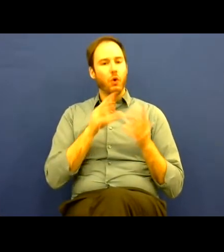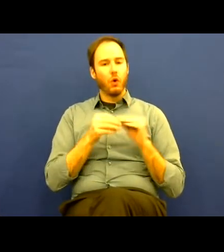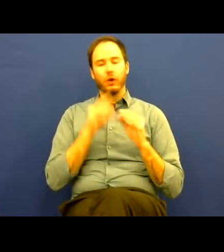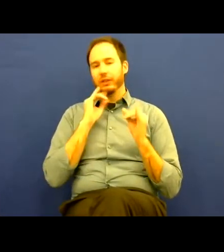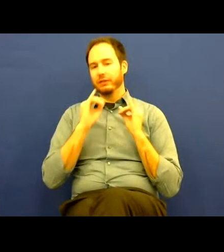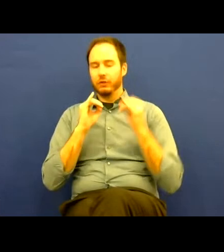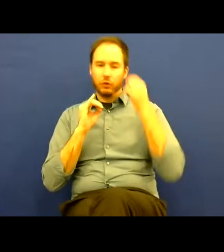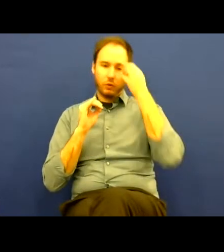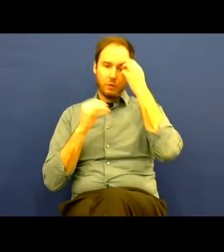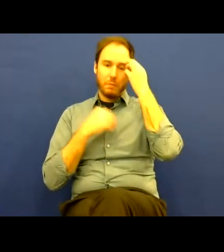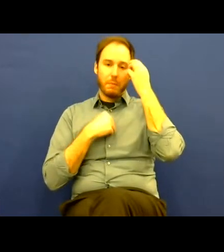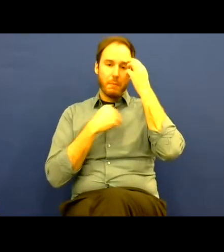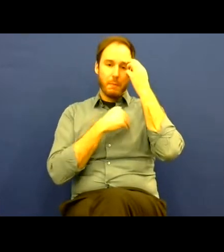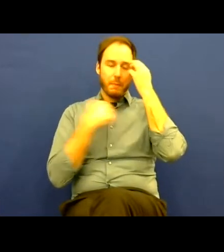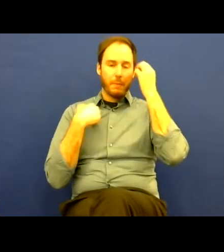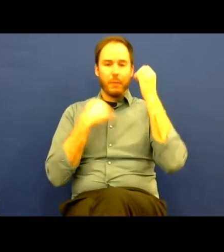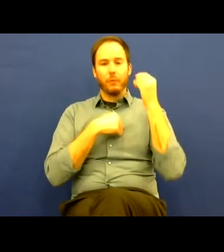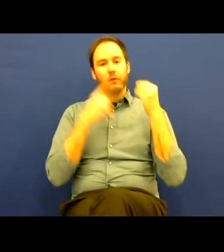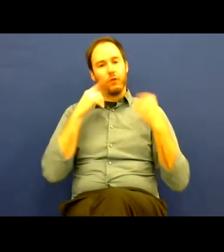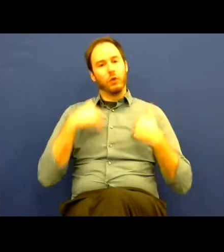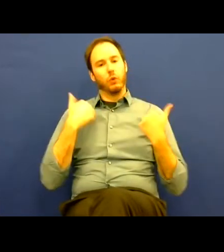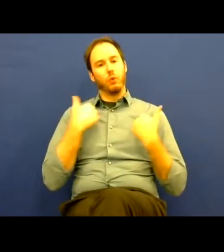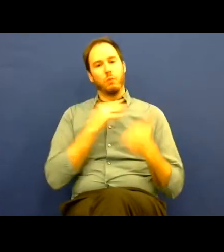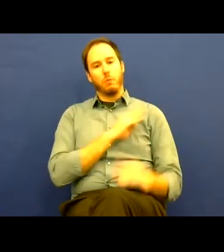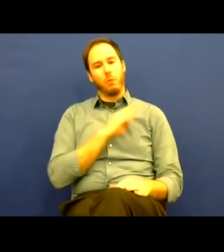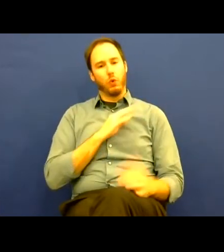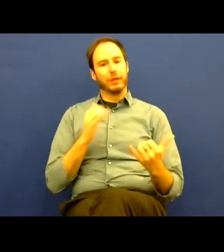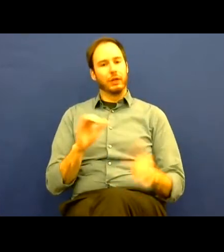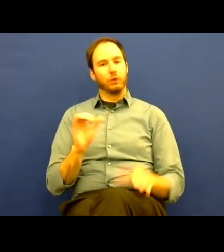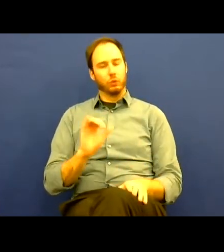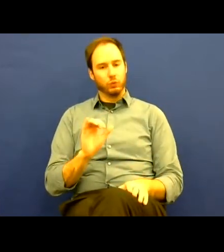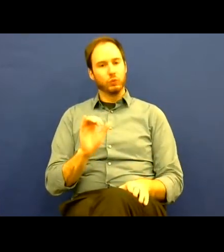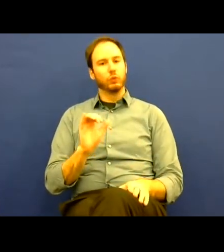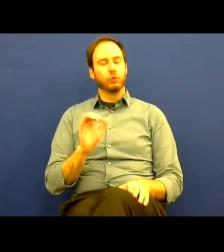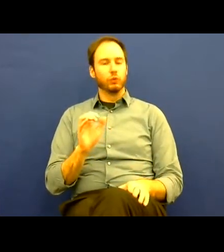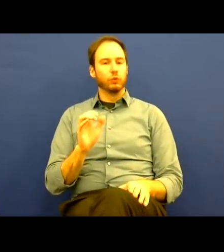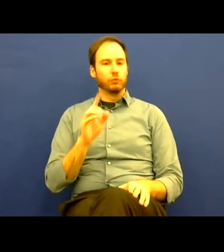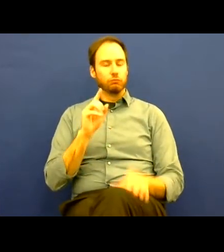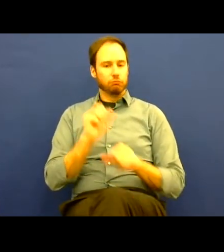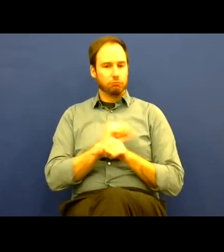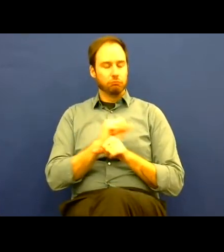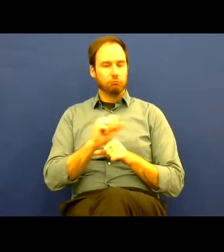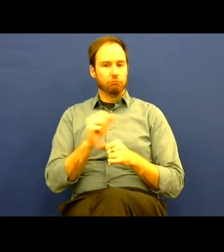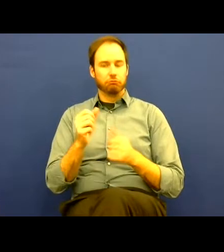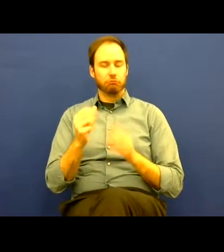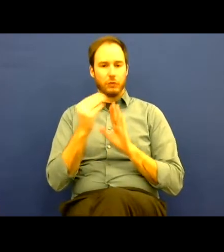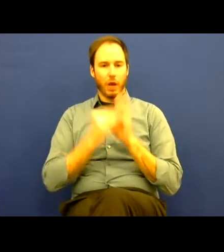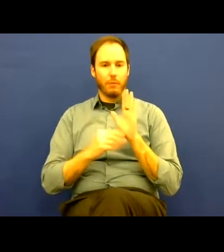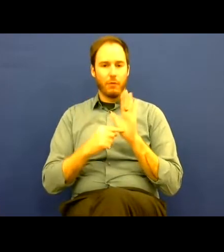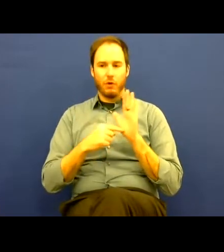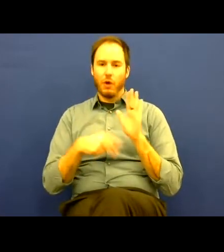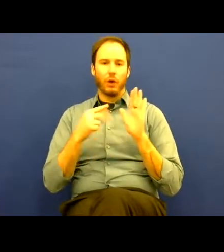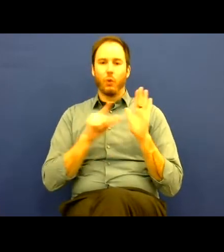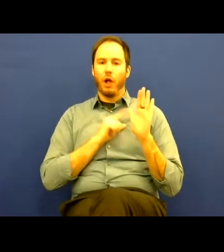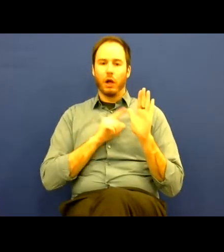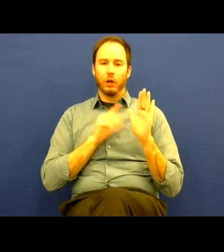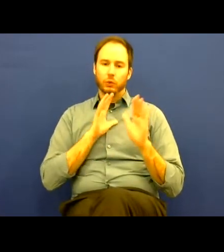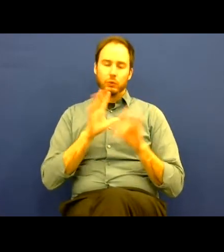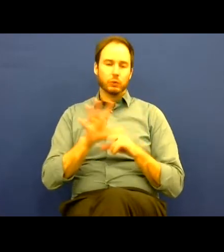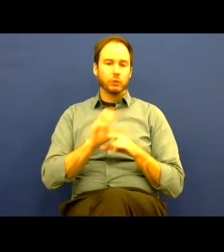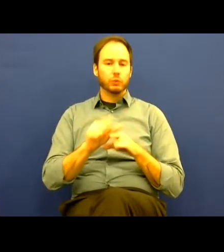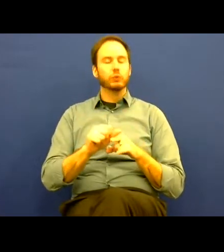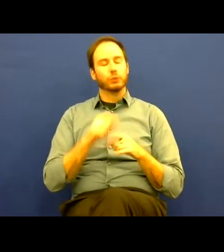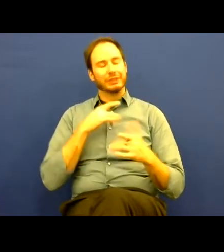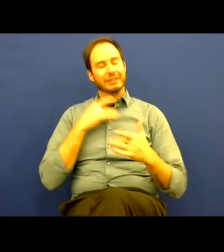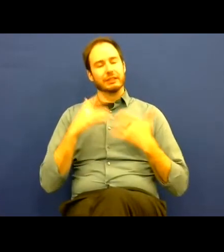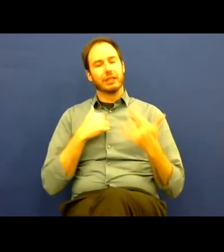interviewing members for the youth board today. The quality of our applicants has been phenomenal. So very excited about